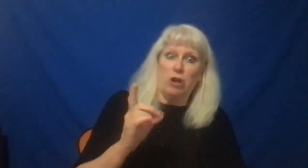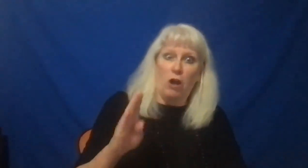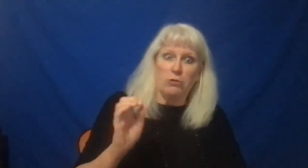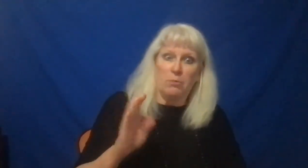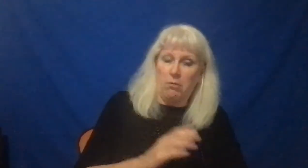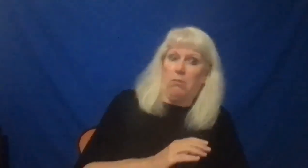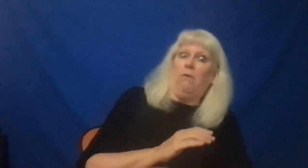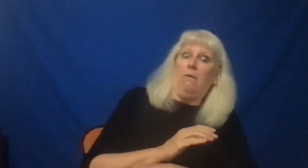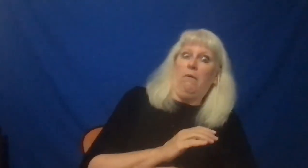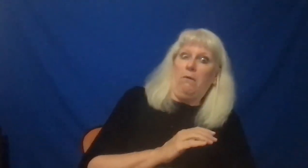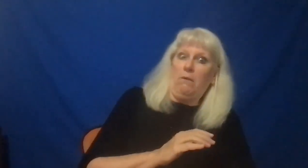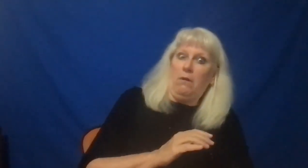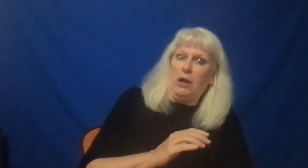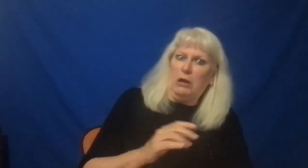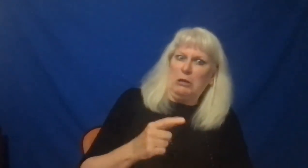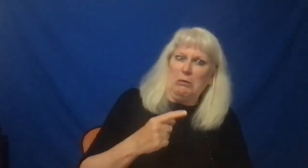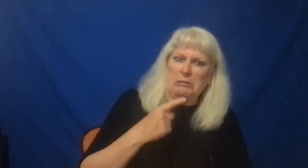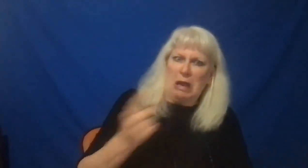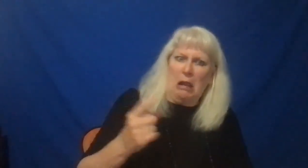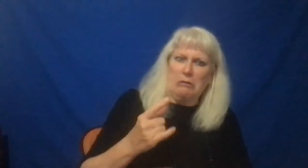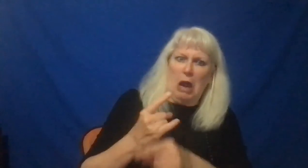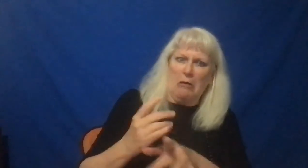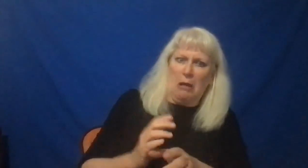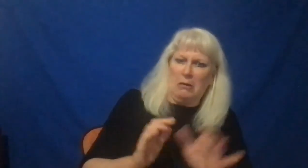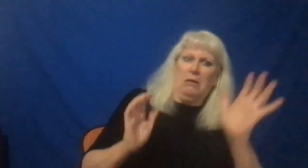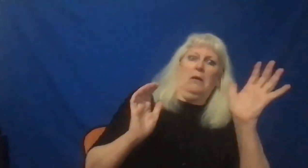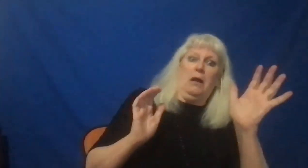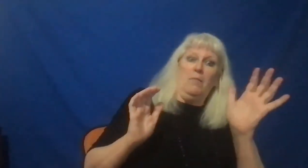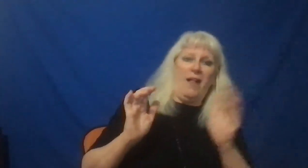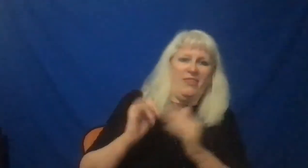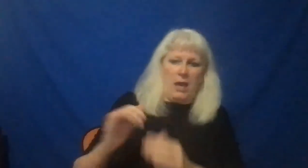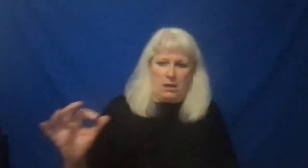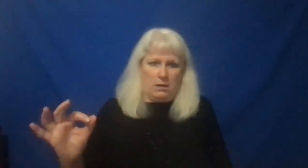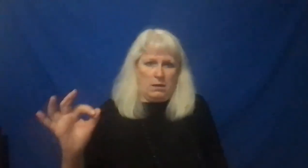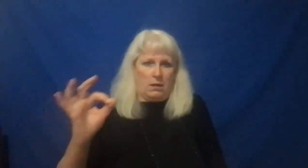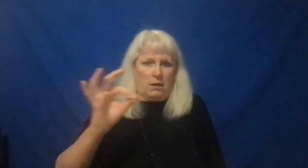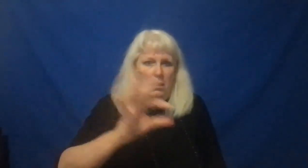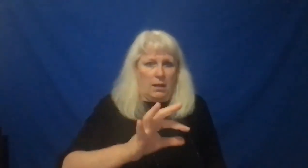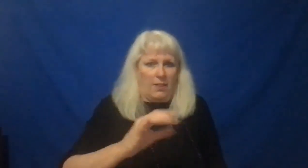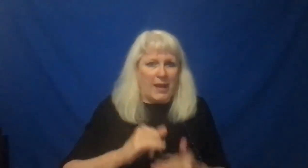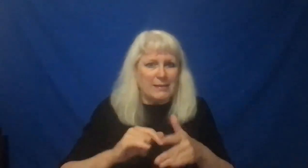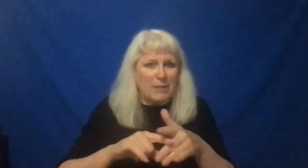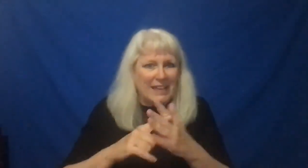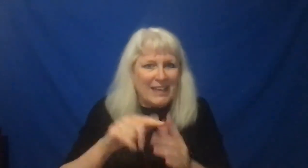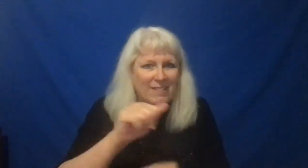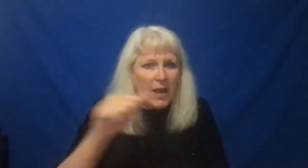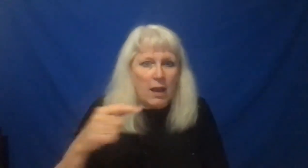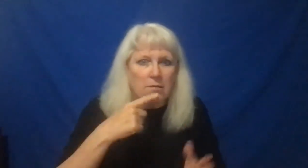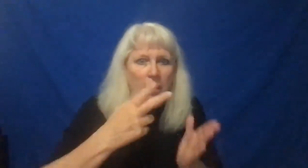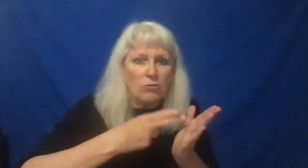kernel of really the AA movement, of telling each other, supporting each other. We're in this